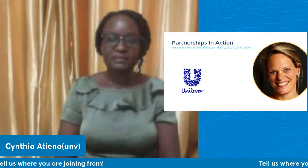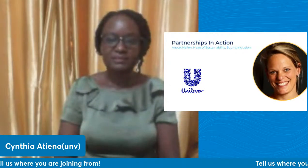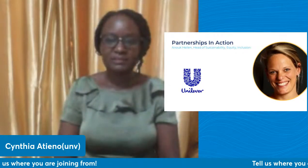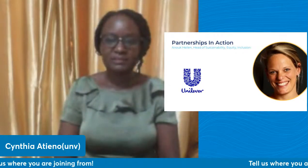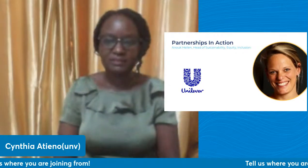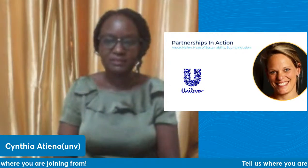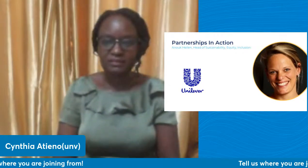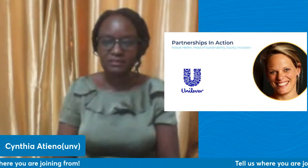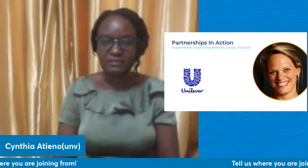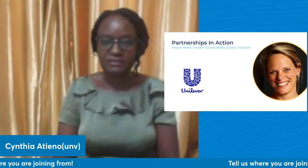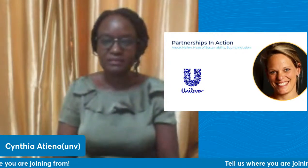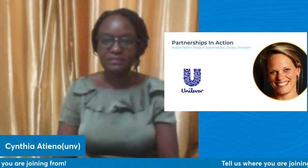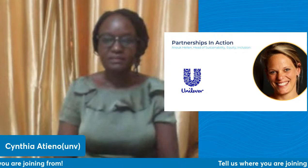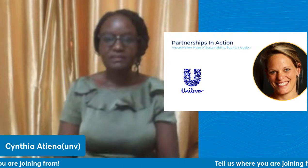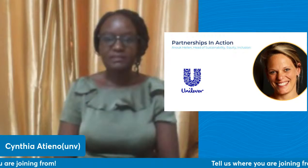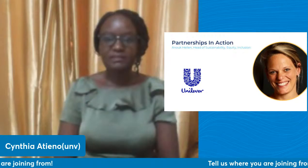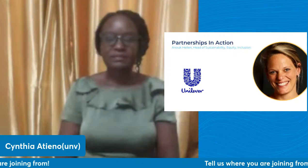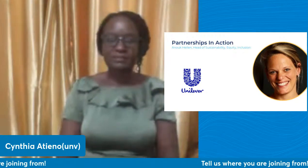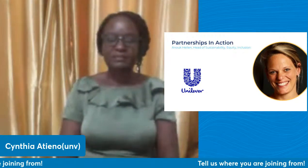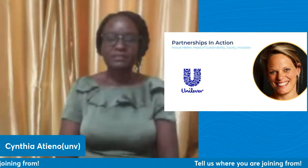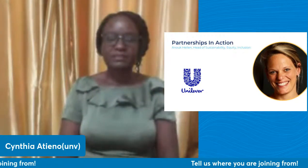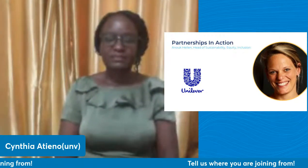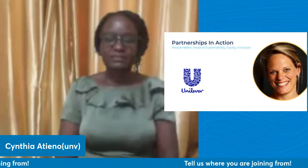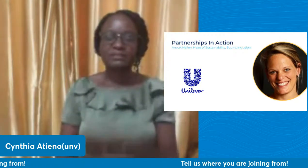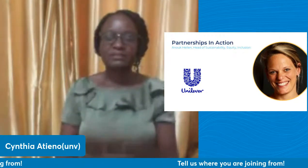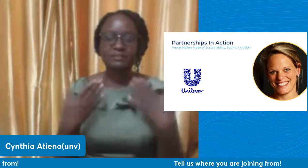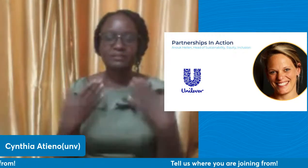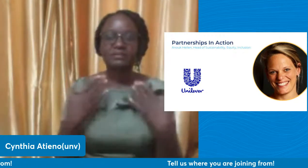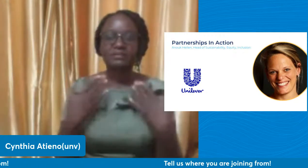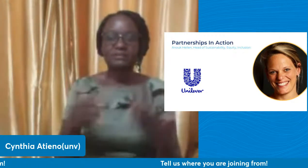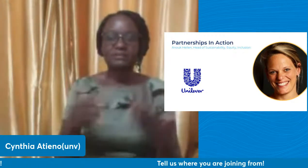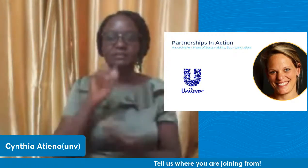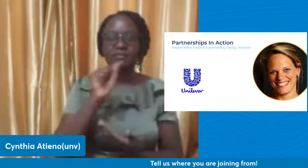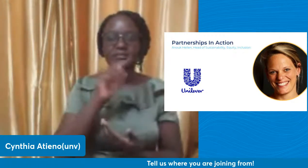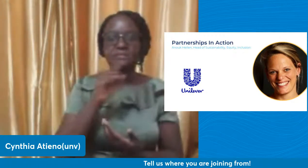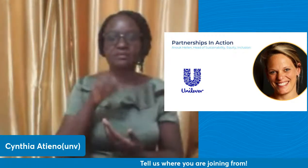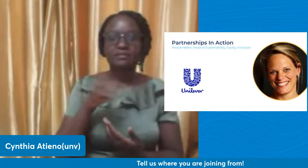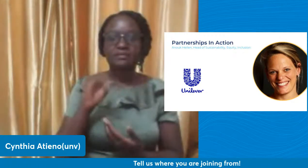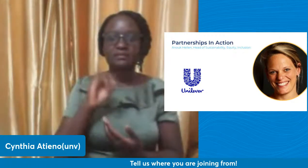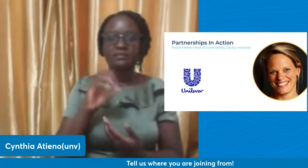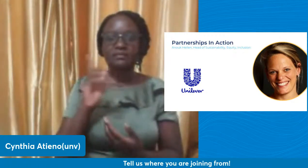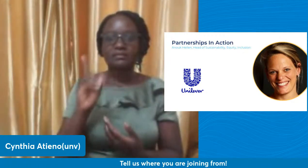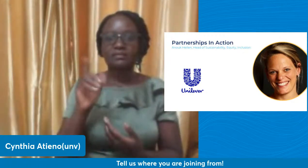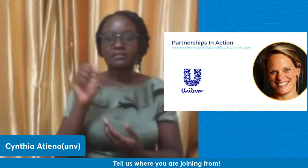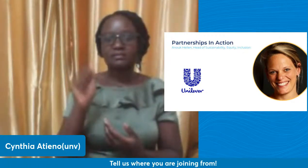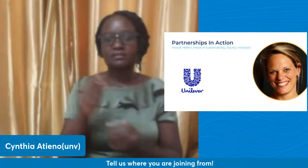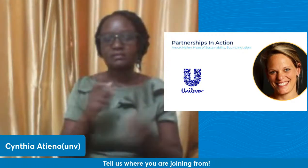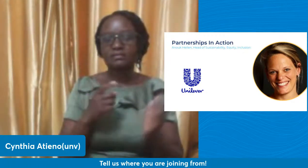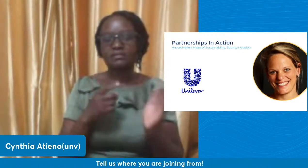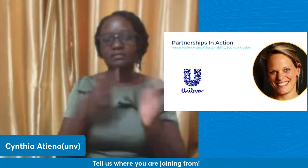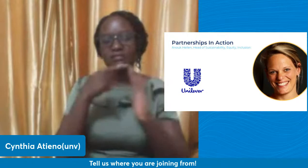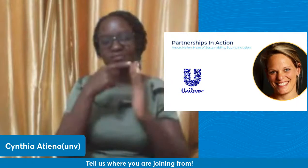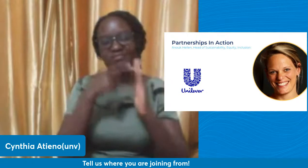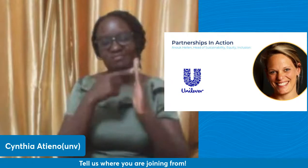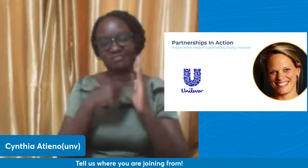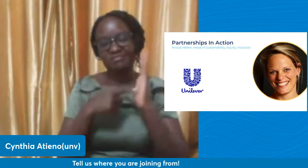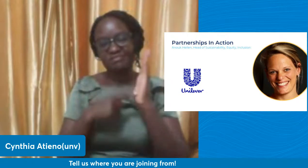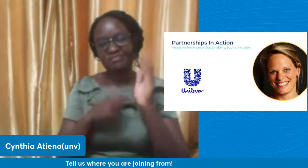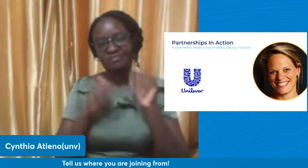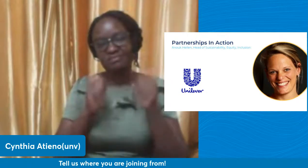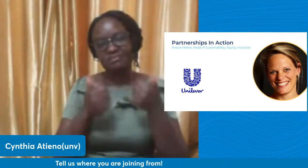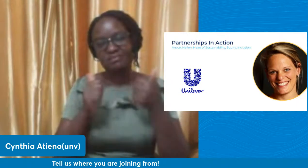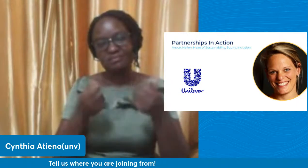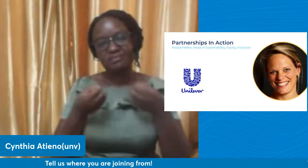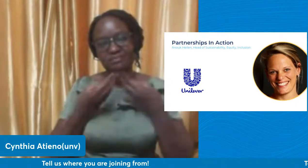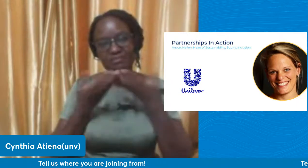Thank you so much, Aziza. It was very informative. Thank you. So now we are moving to